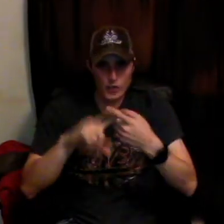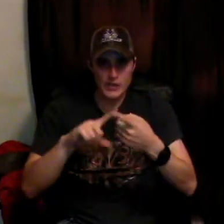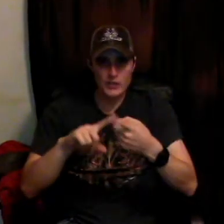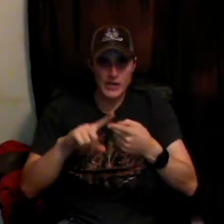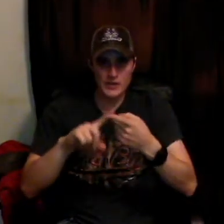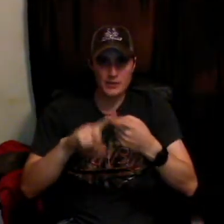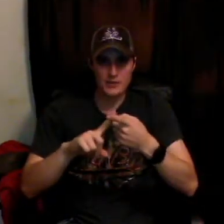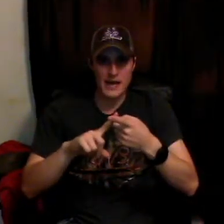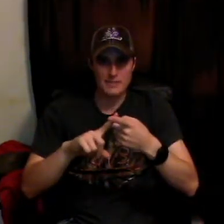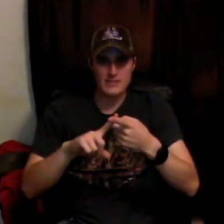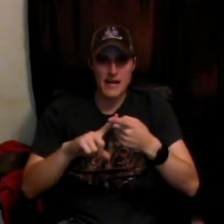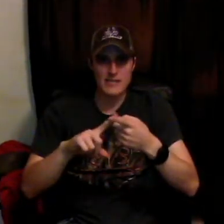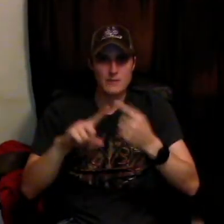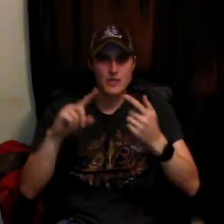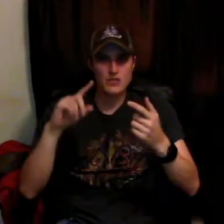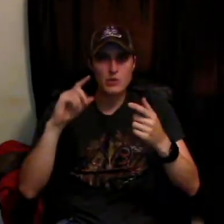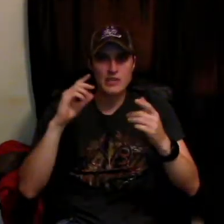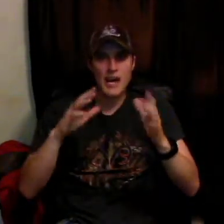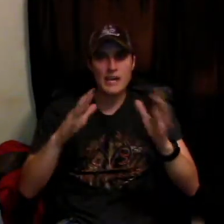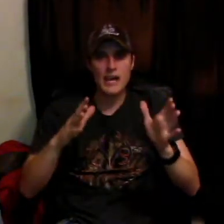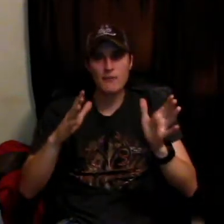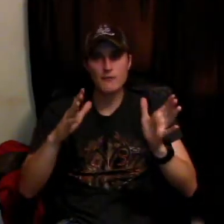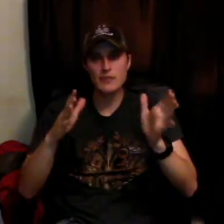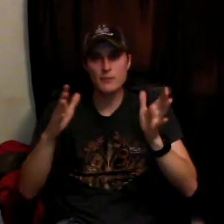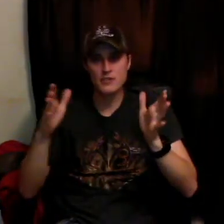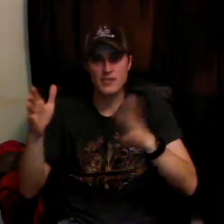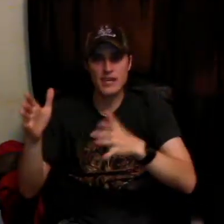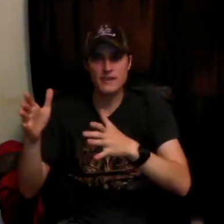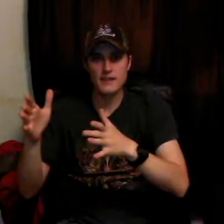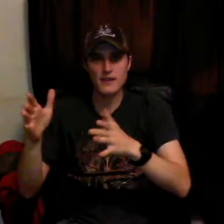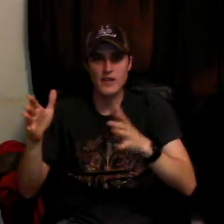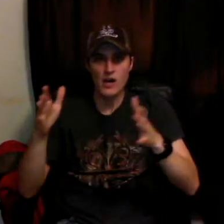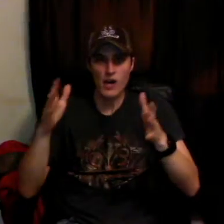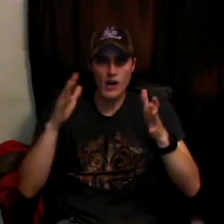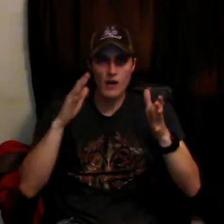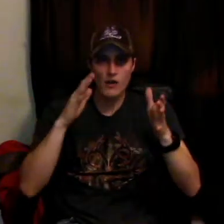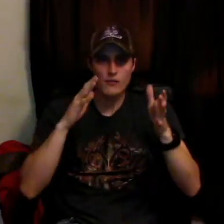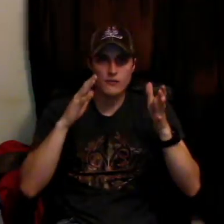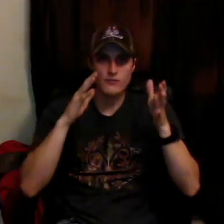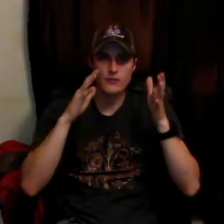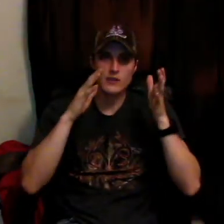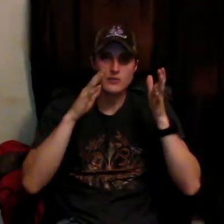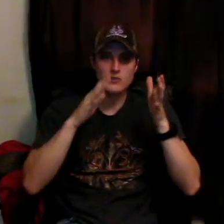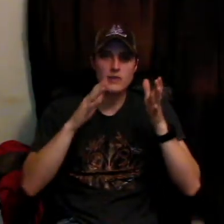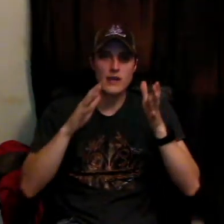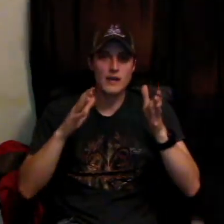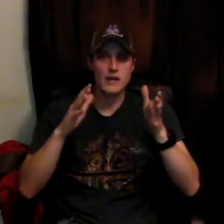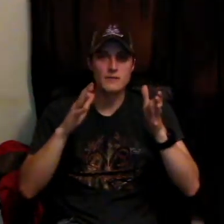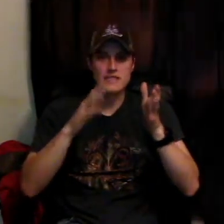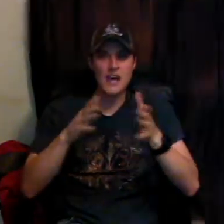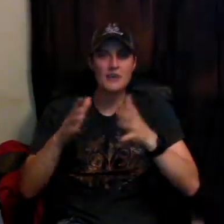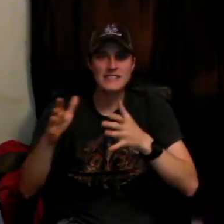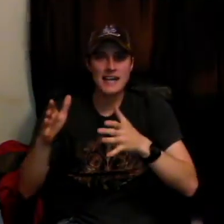at your aerial maps, guys, because you can knock out 50% of scouting